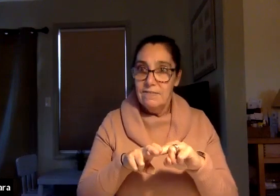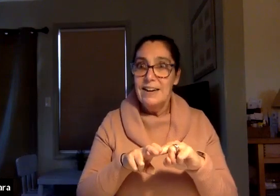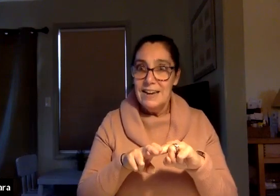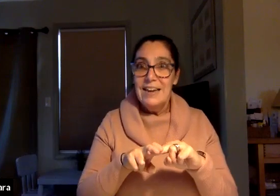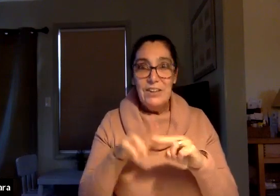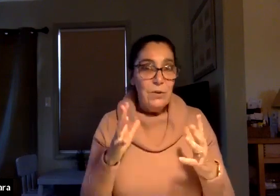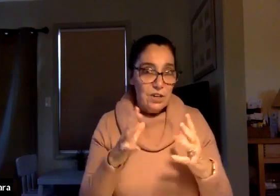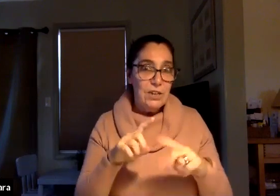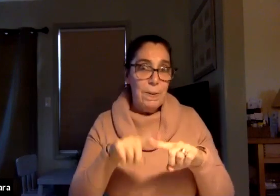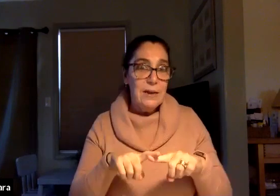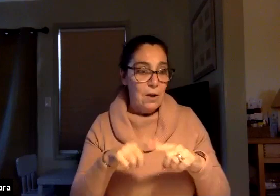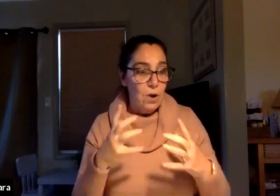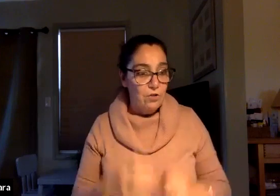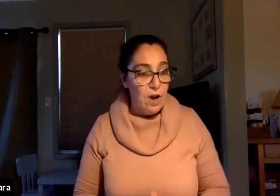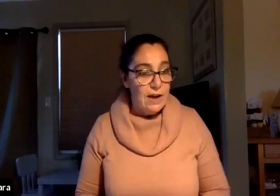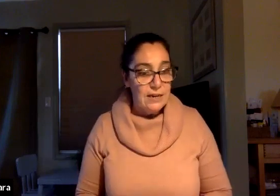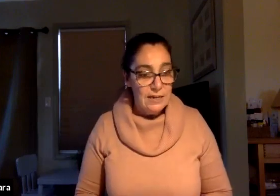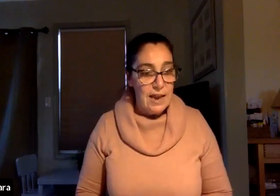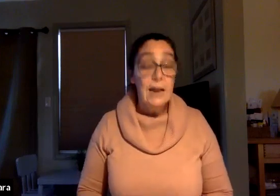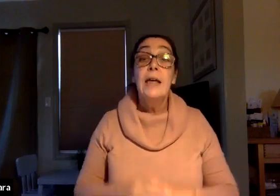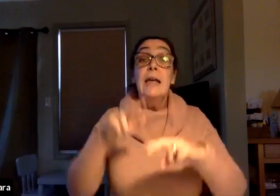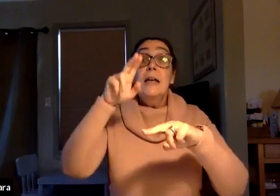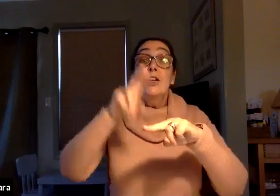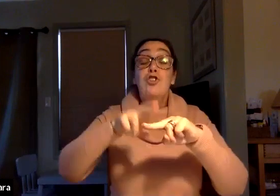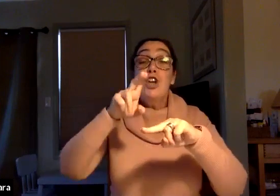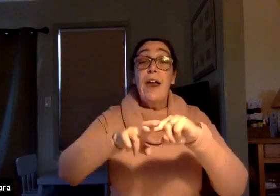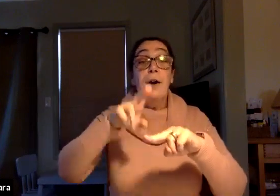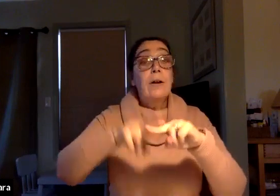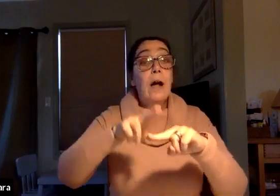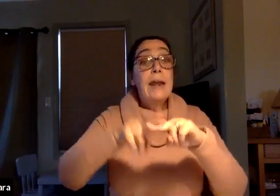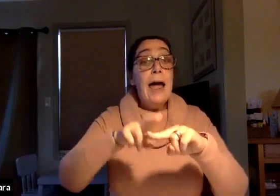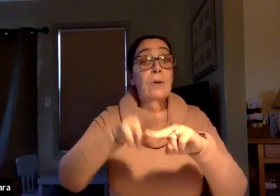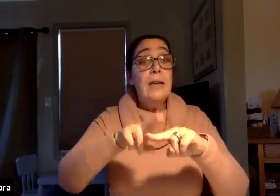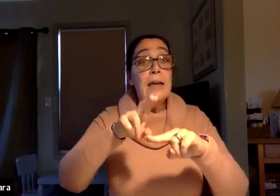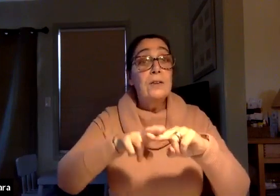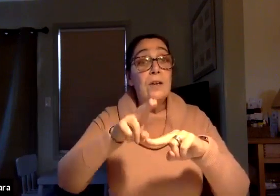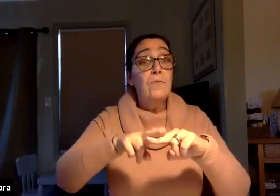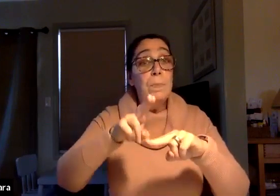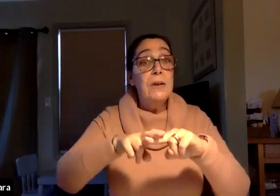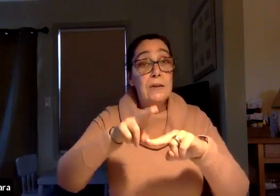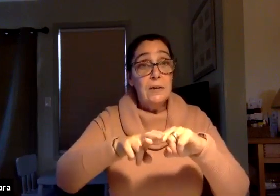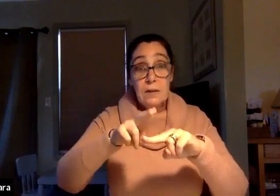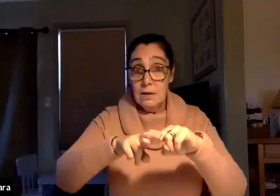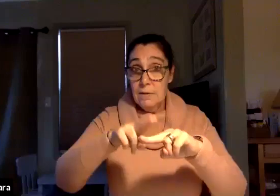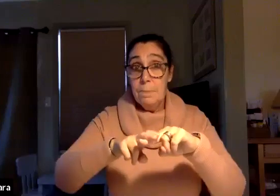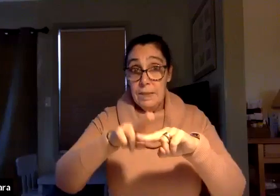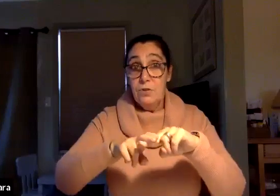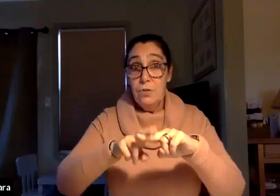right? So it just depends on what you're trying to say. Chair, a noun again is going to repeat. So the